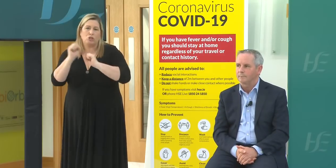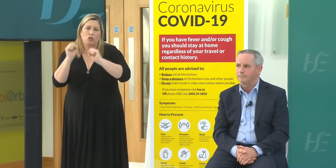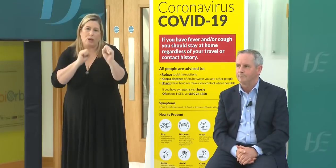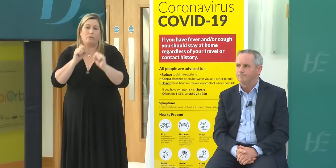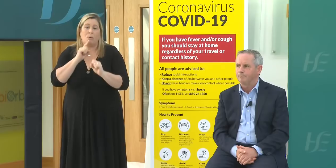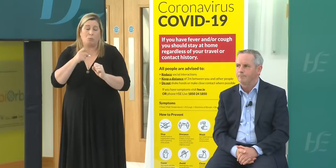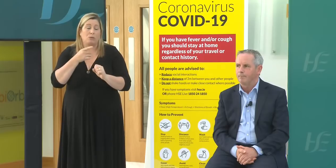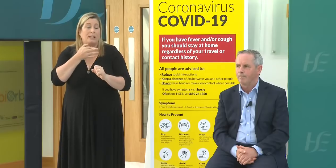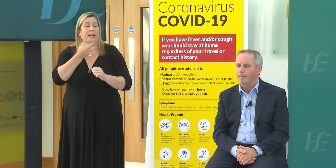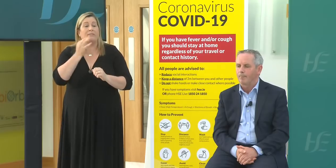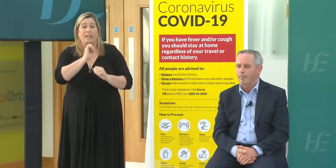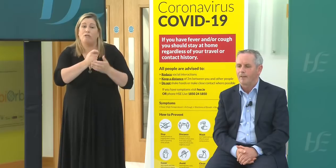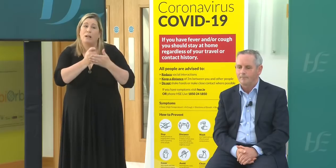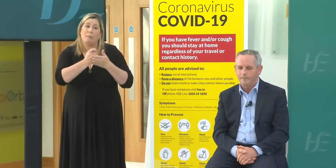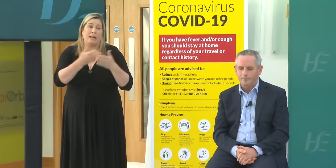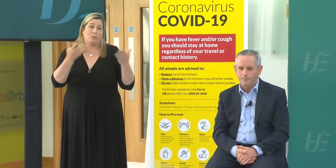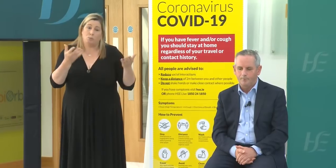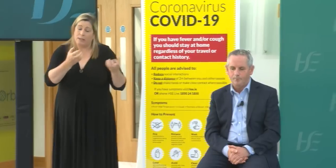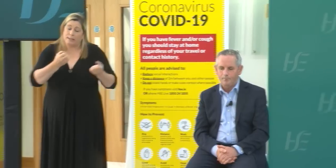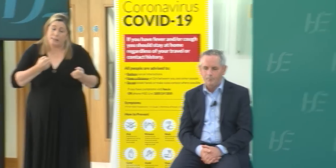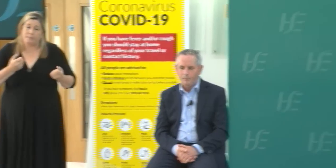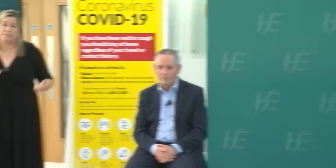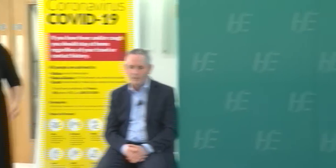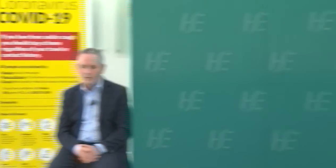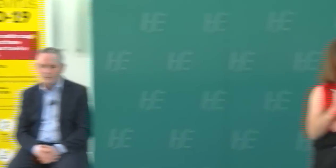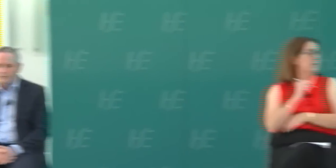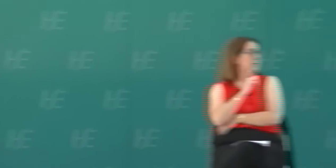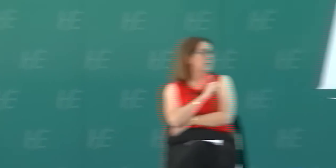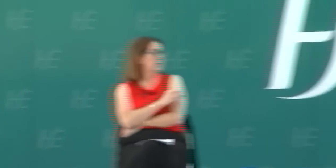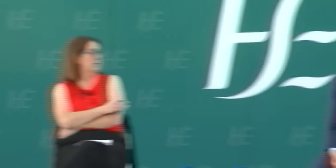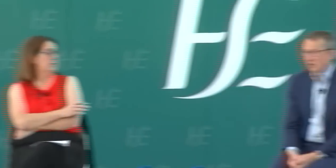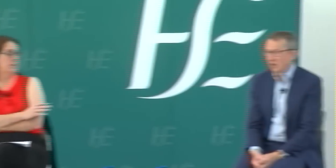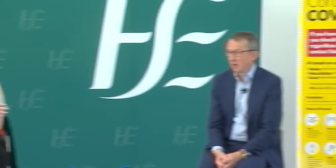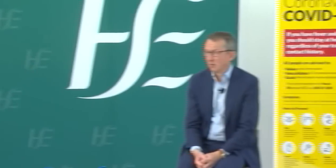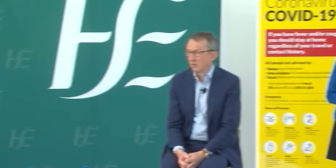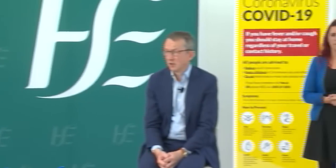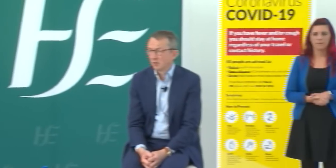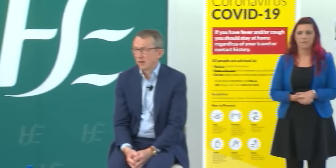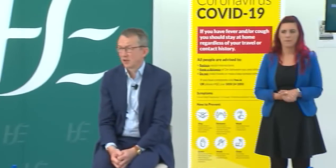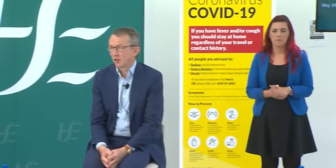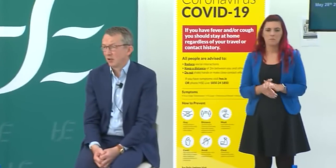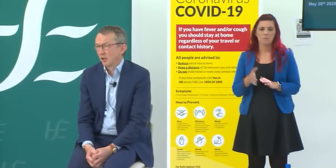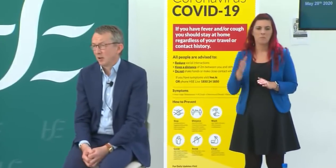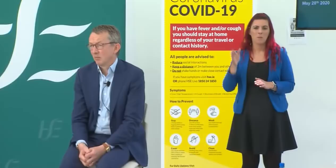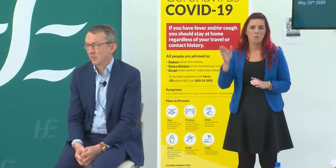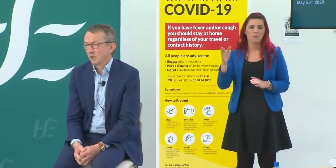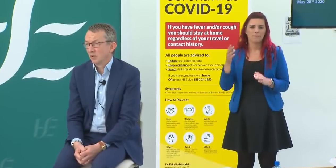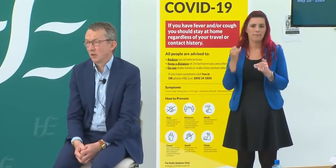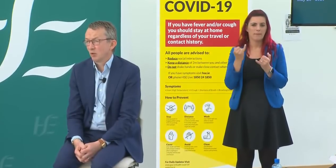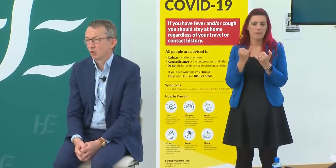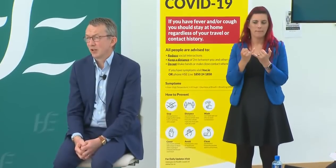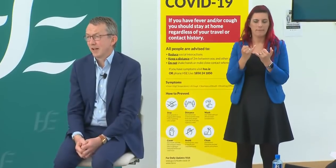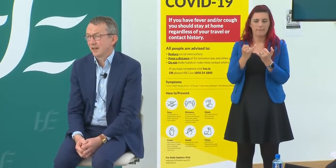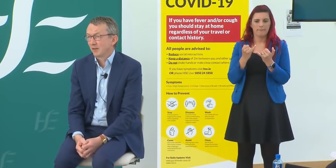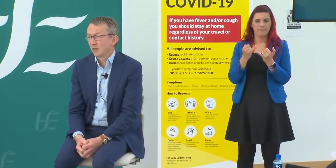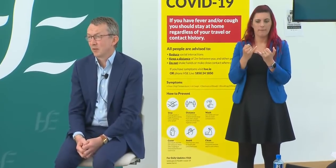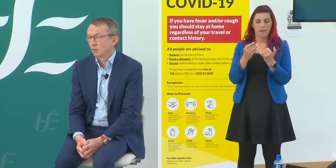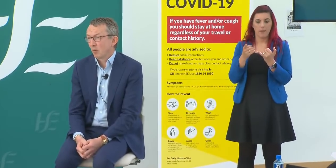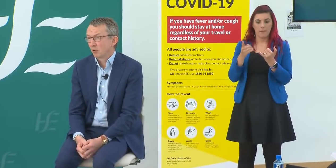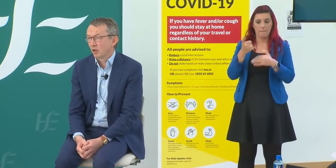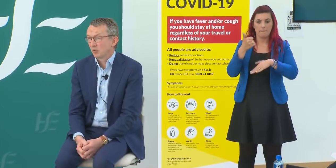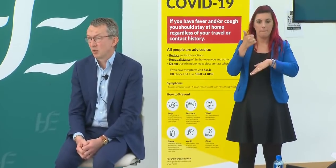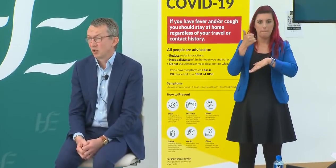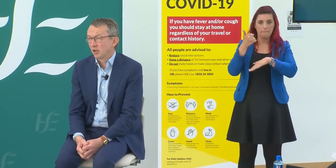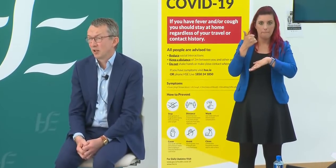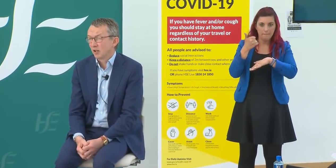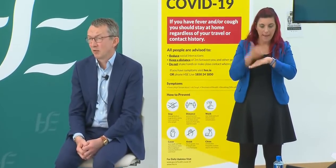to that. Colin, do you want to come in there on that? No, just exactly the same, that it's based on the notional length of a